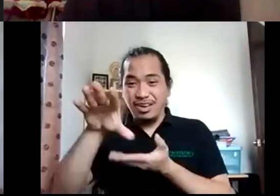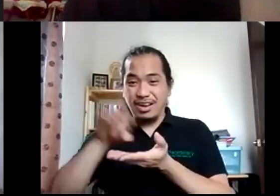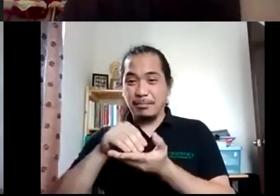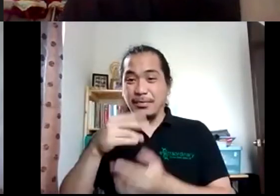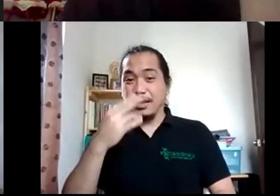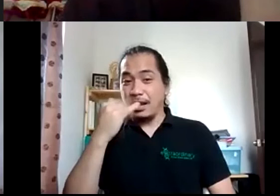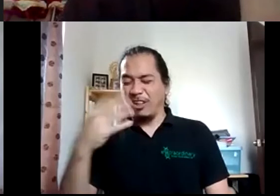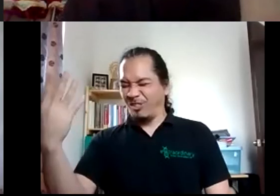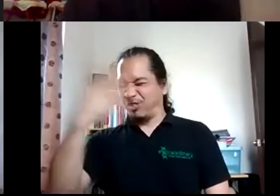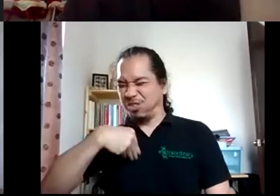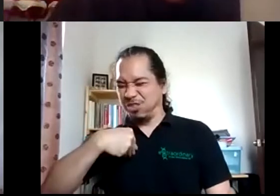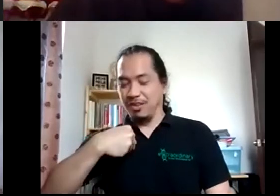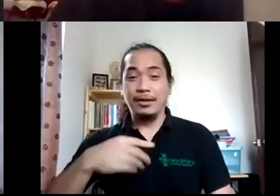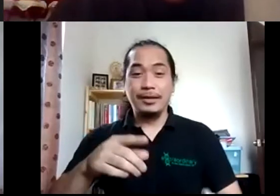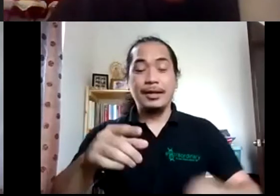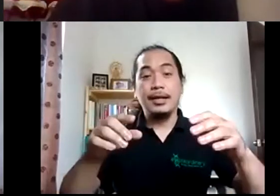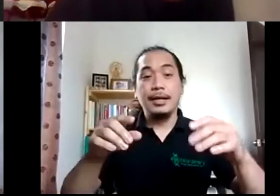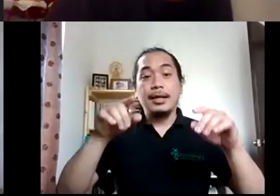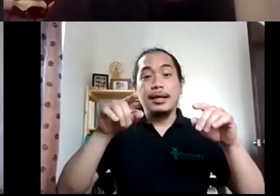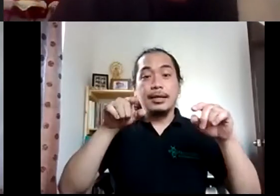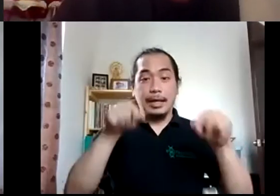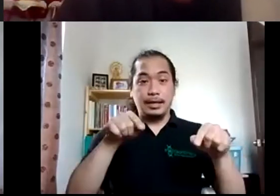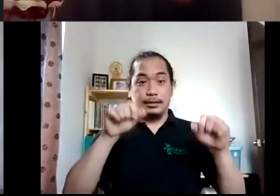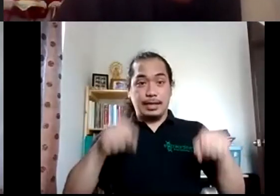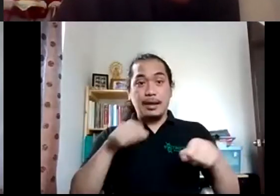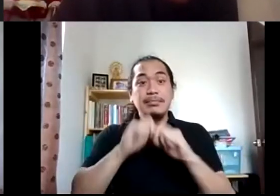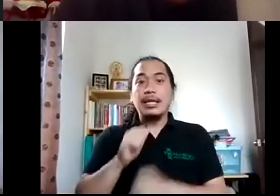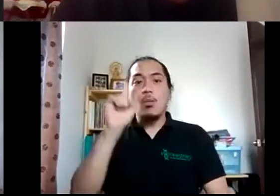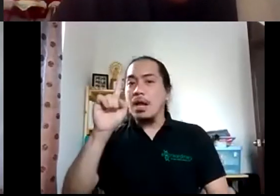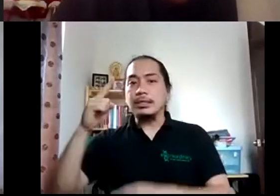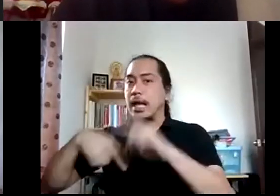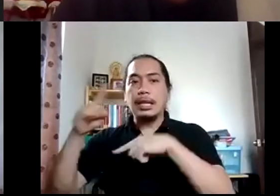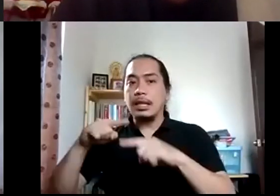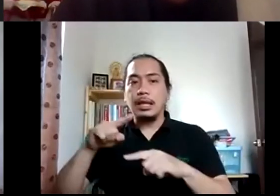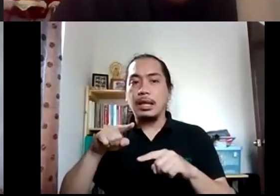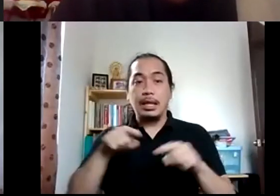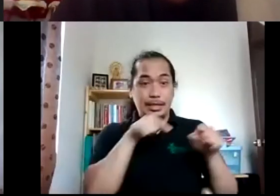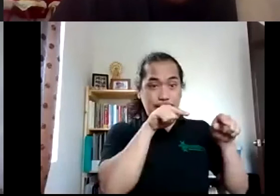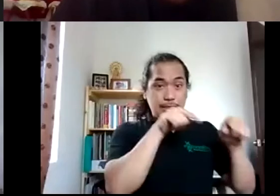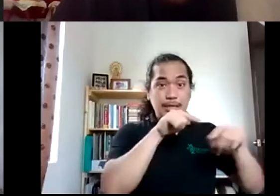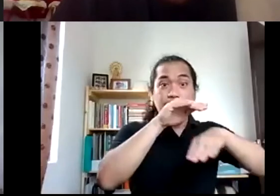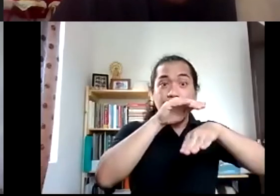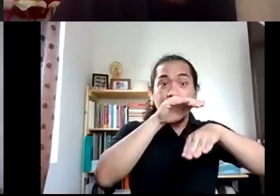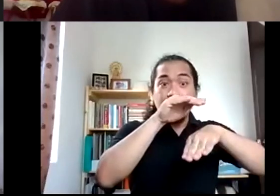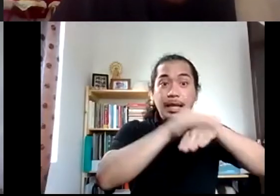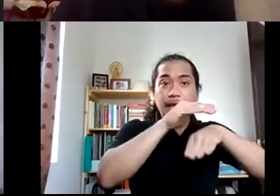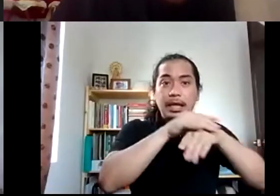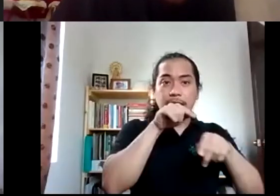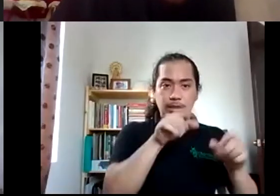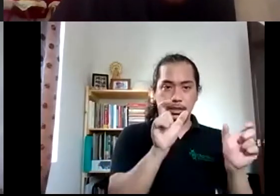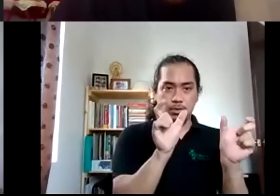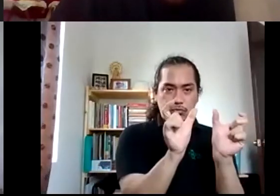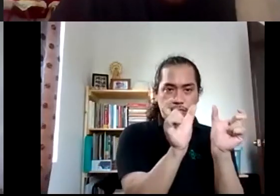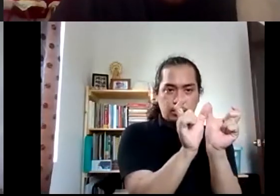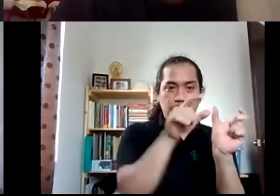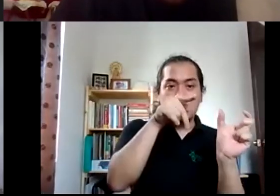Very beautiful in English is two signs or two words, so it's a phrase. But in